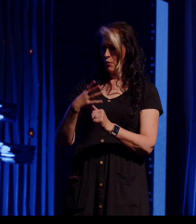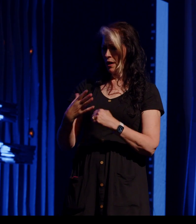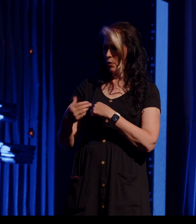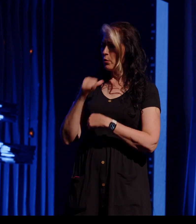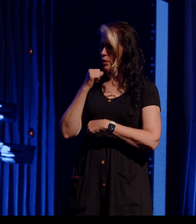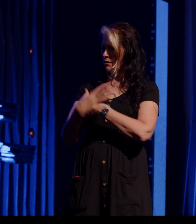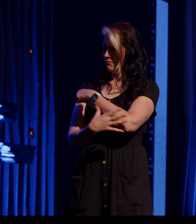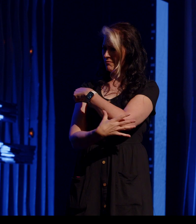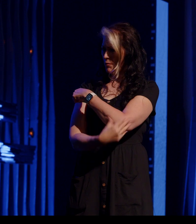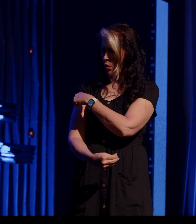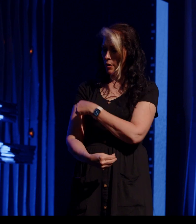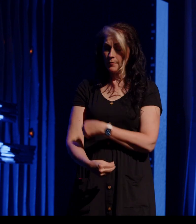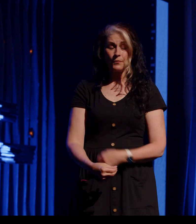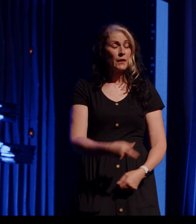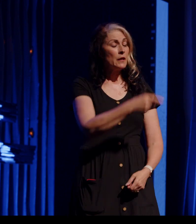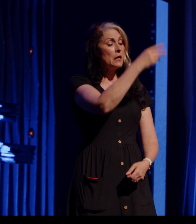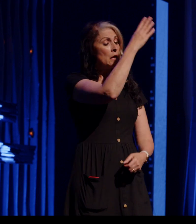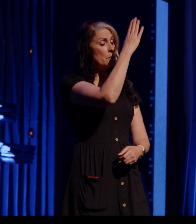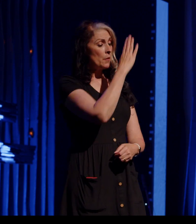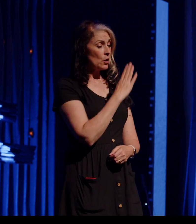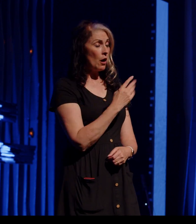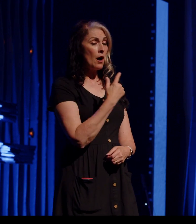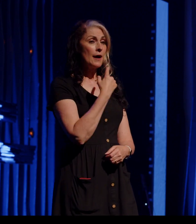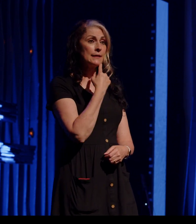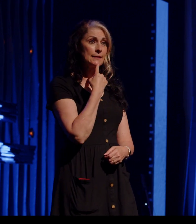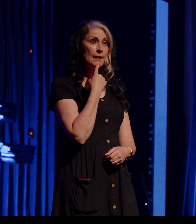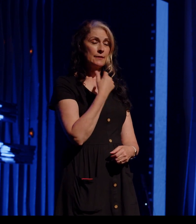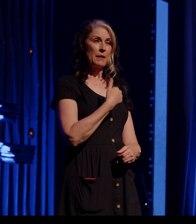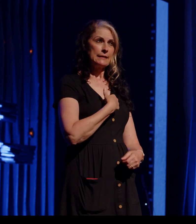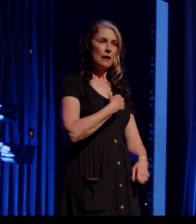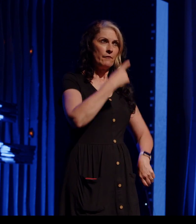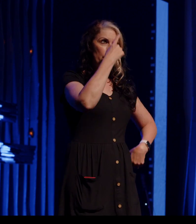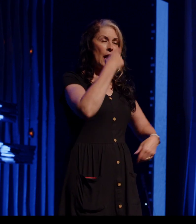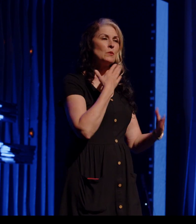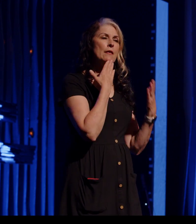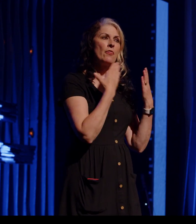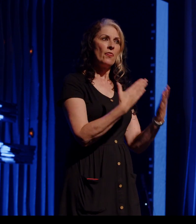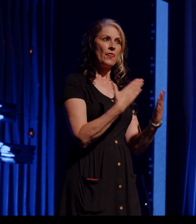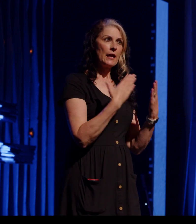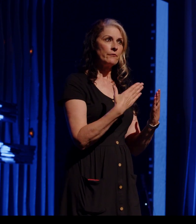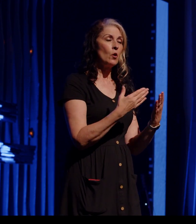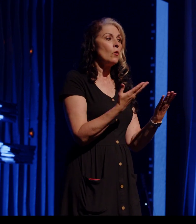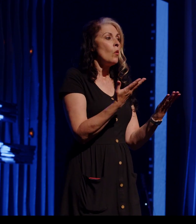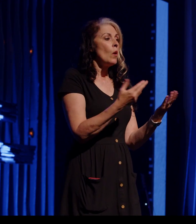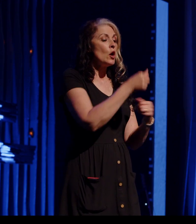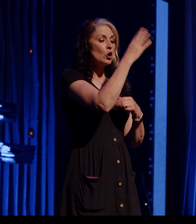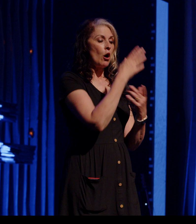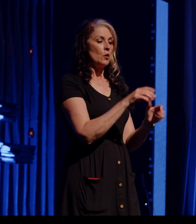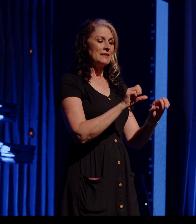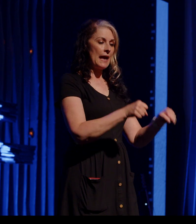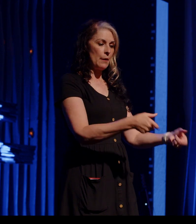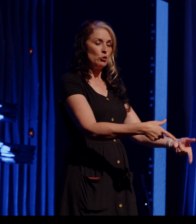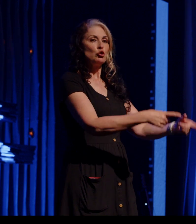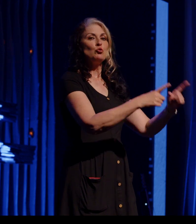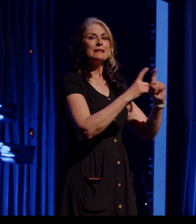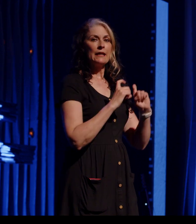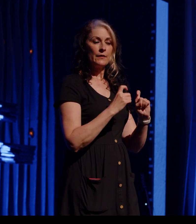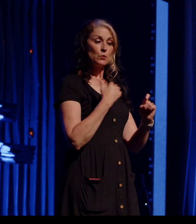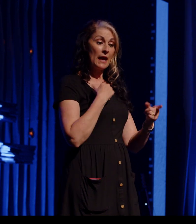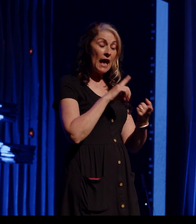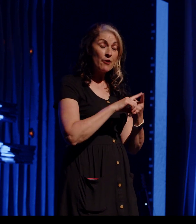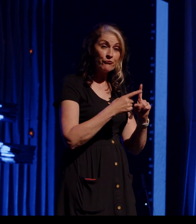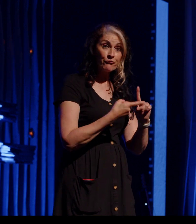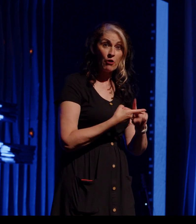this is something I think God just did. He made me thankful for what he was able to give us. We had